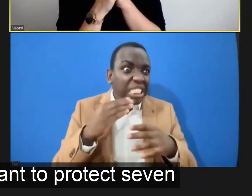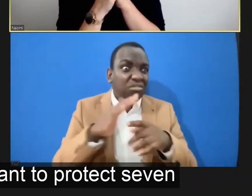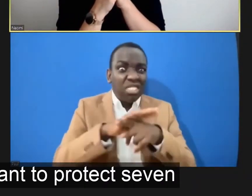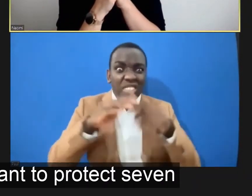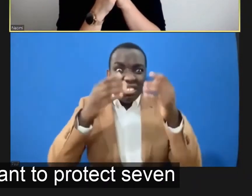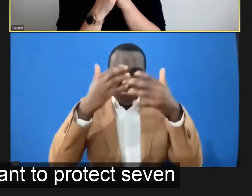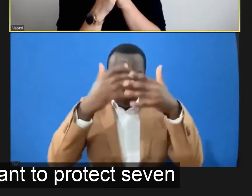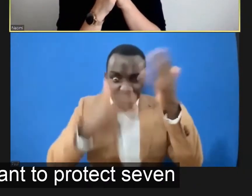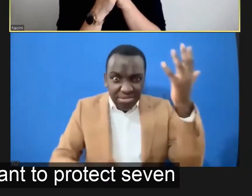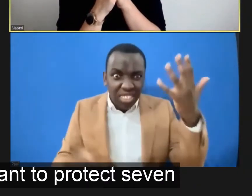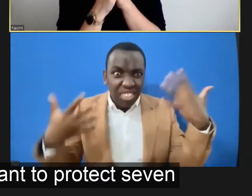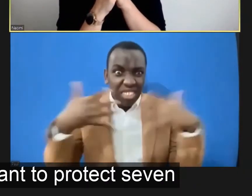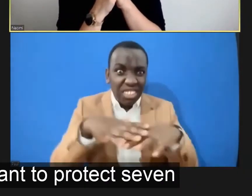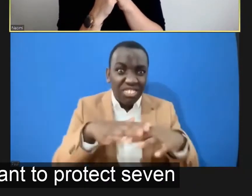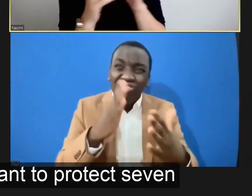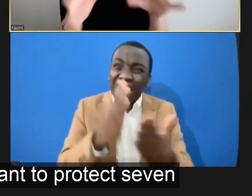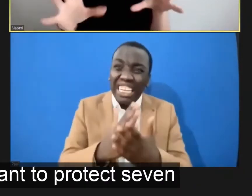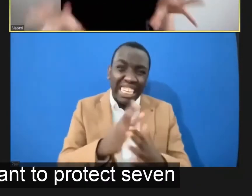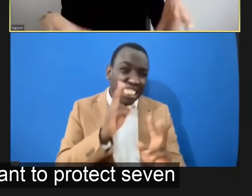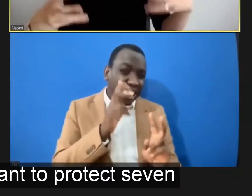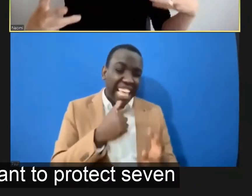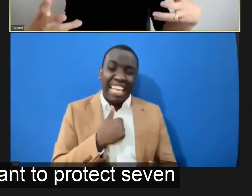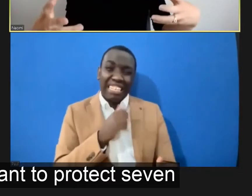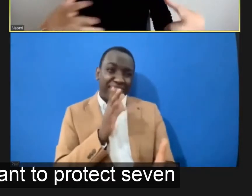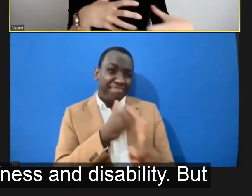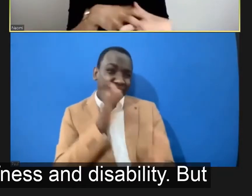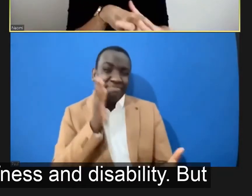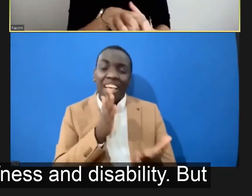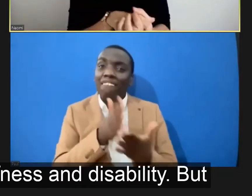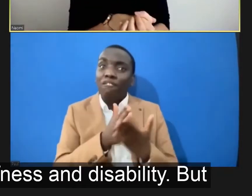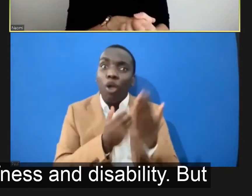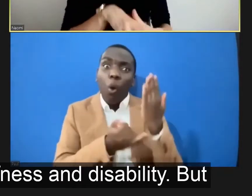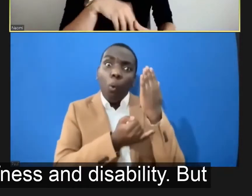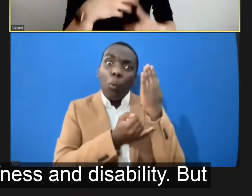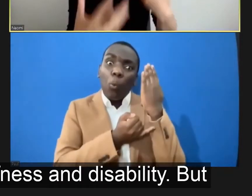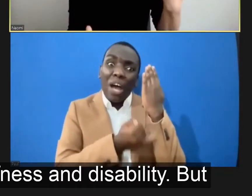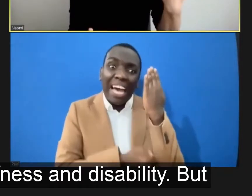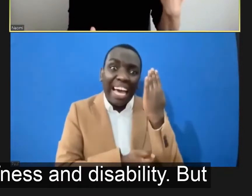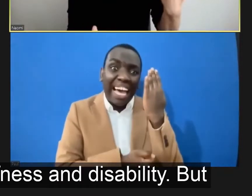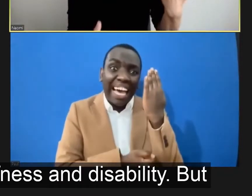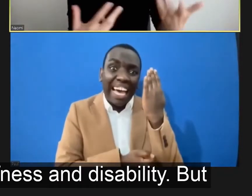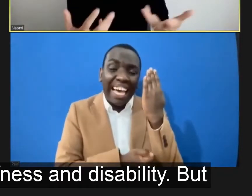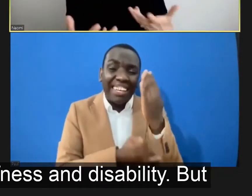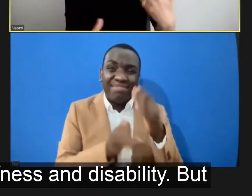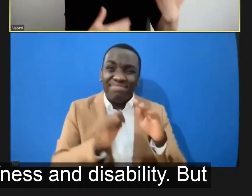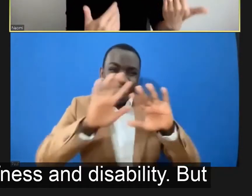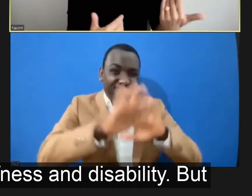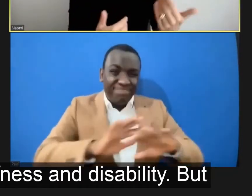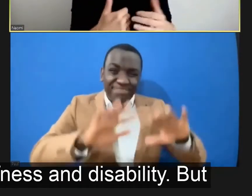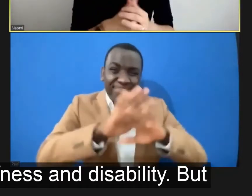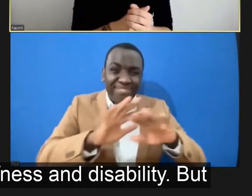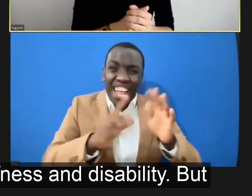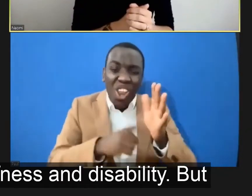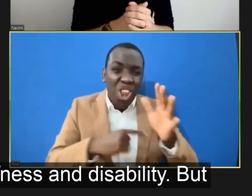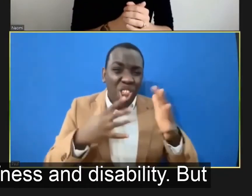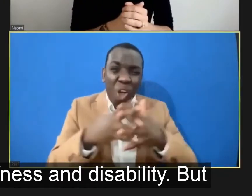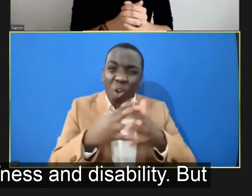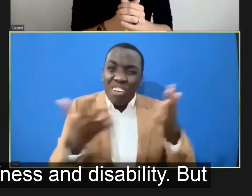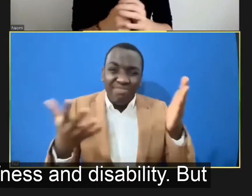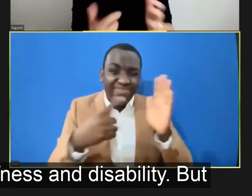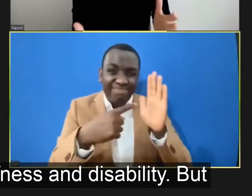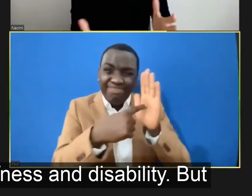But it's meant to protect 7 characteristics, including disability and deafness.